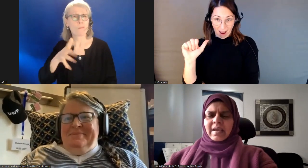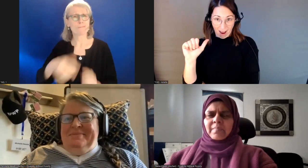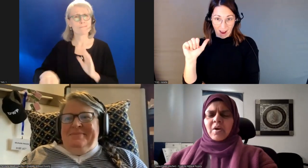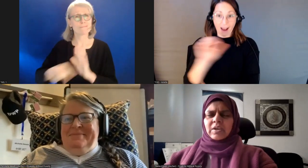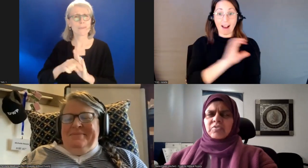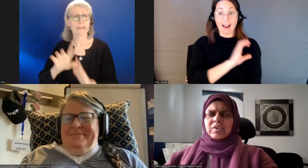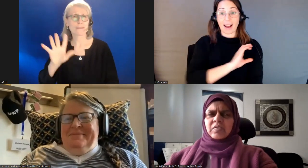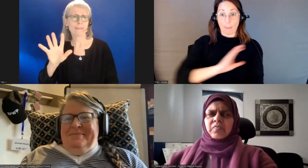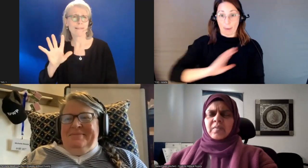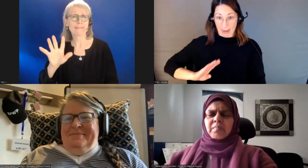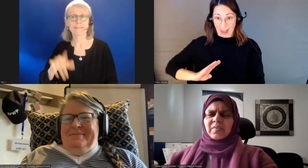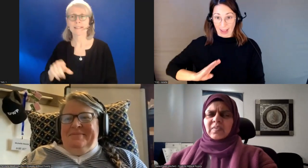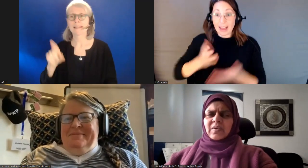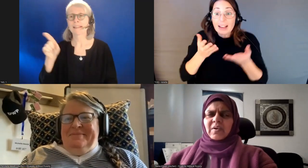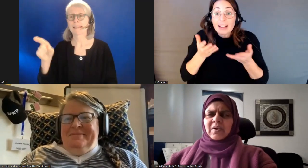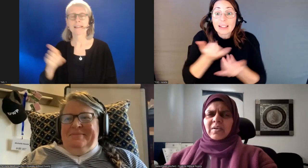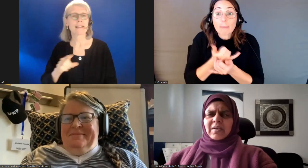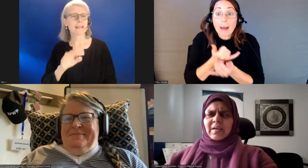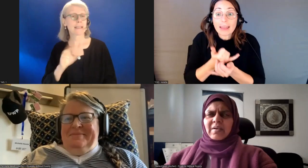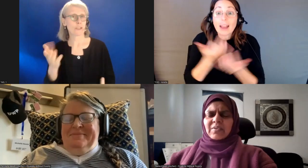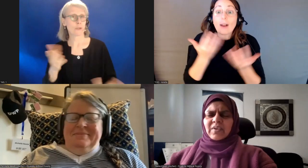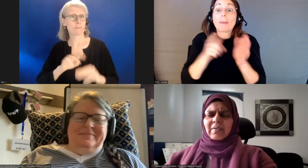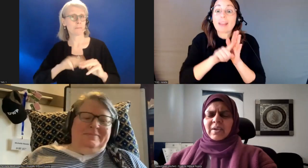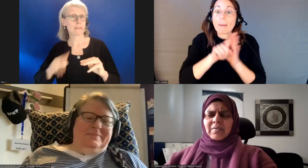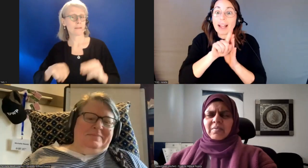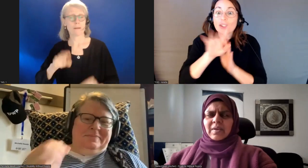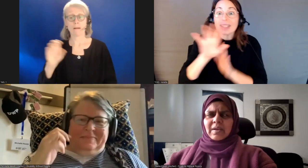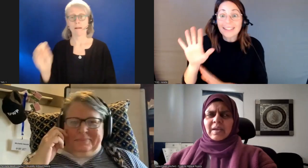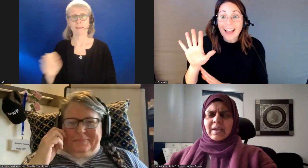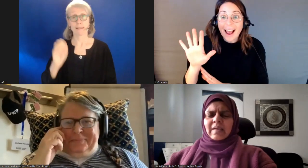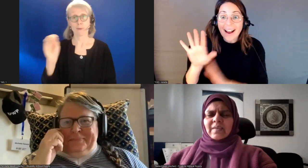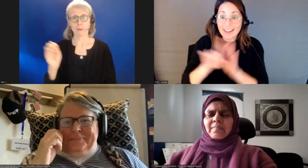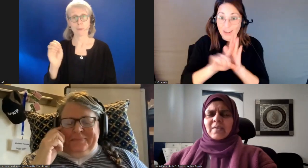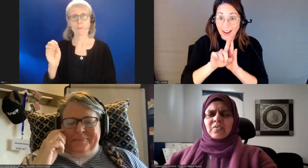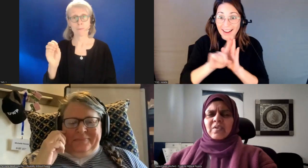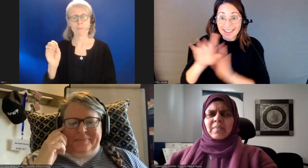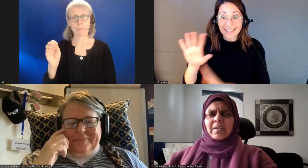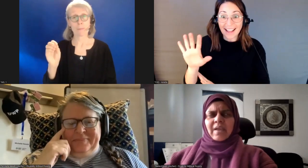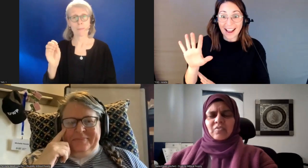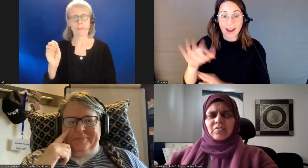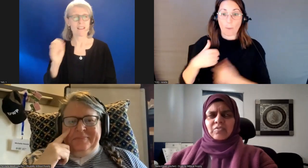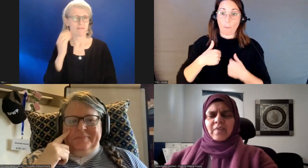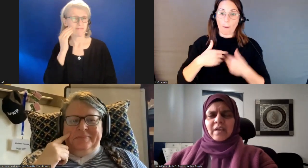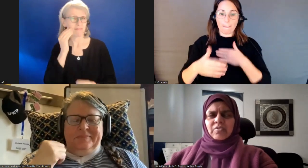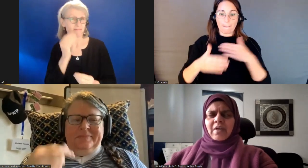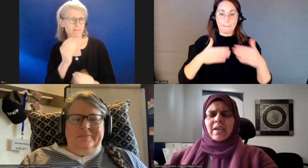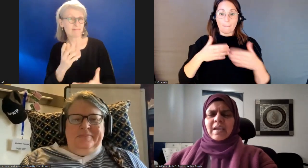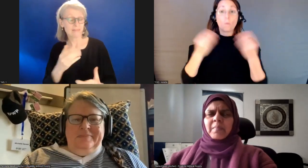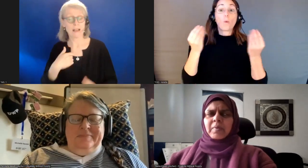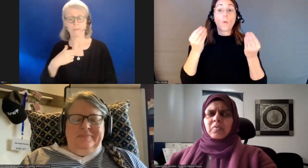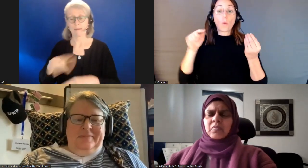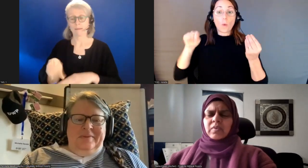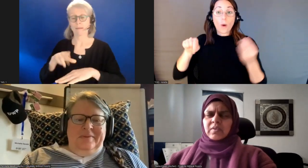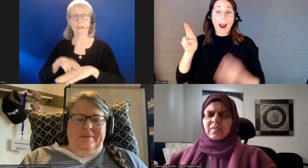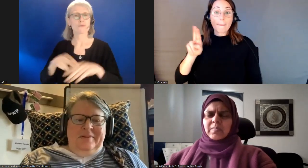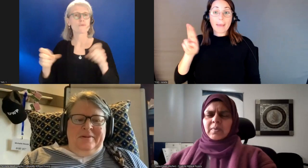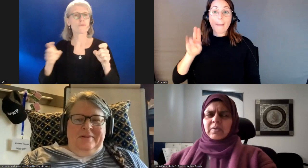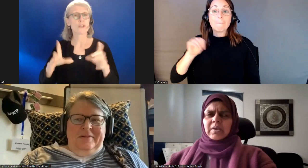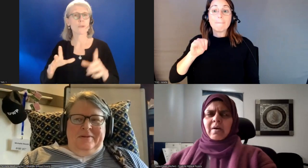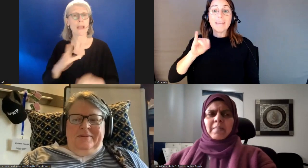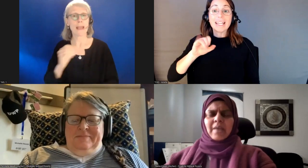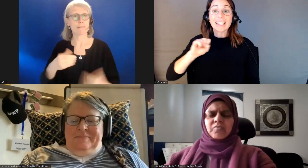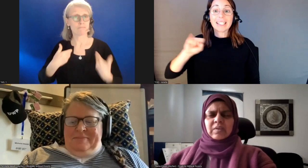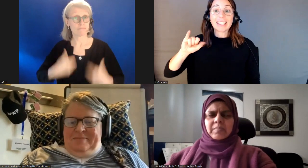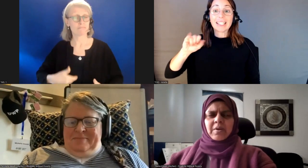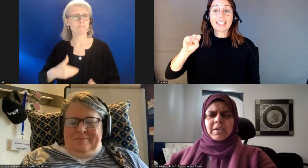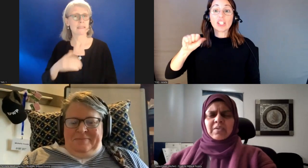And I am talking to you from Mississauga, Ontario. And as I mentioned, I'm the national director. I am a person with a